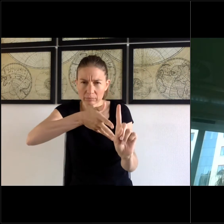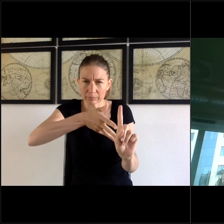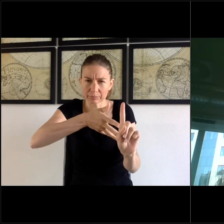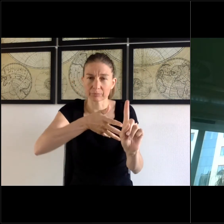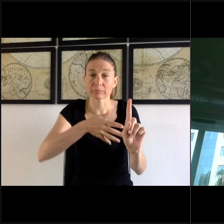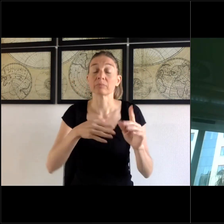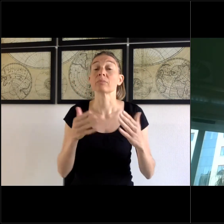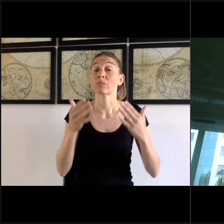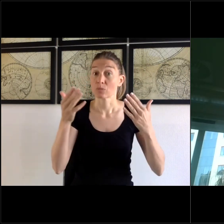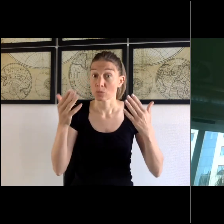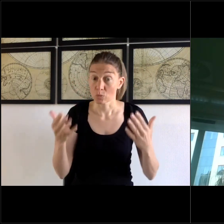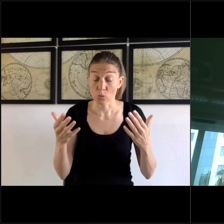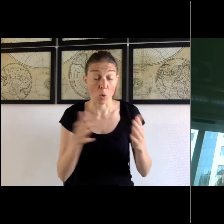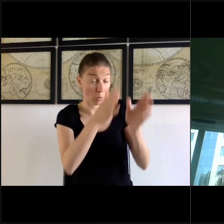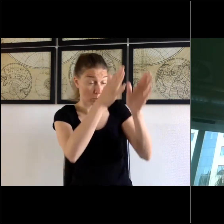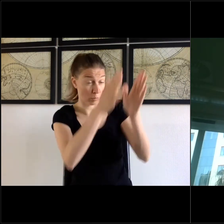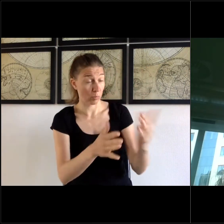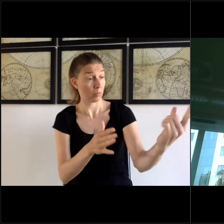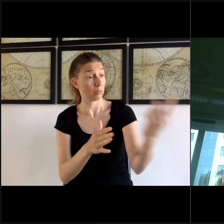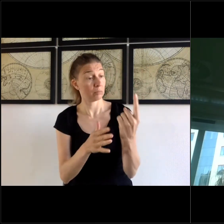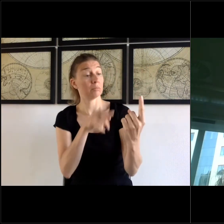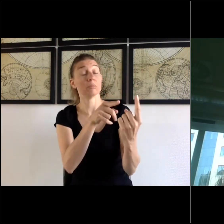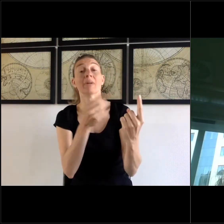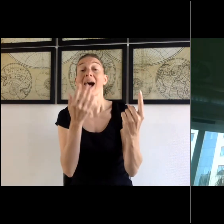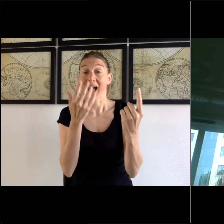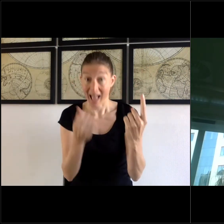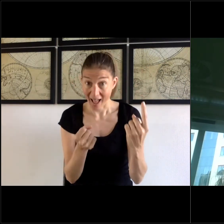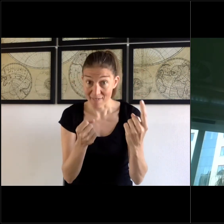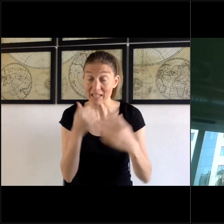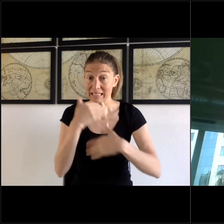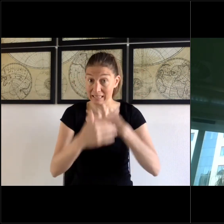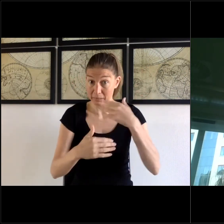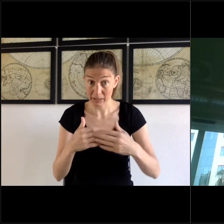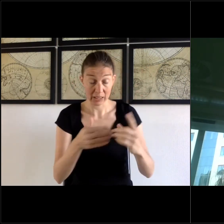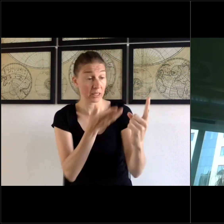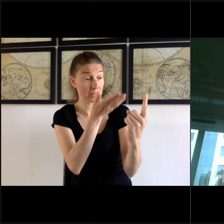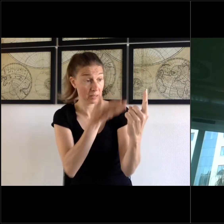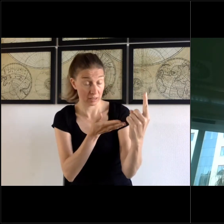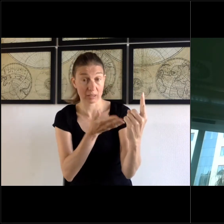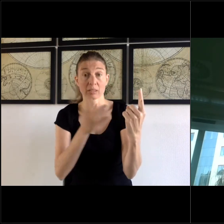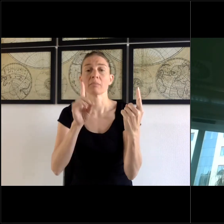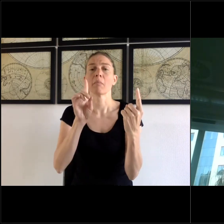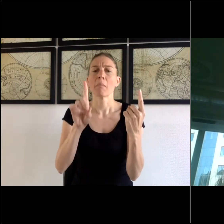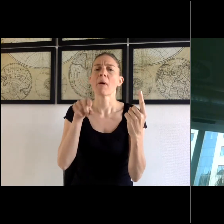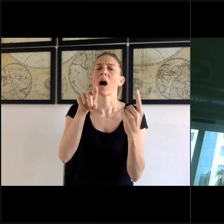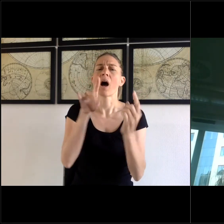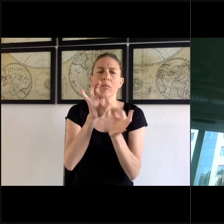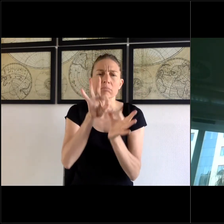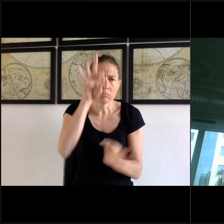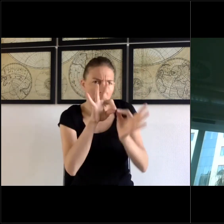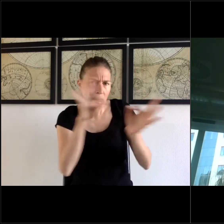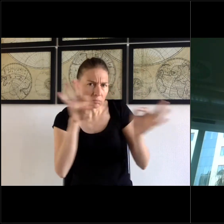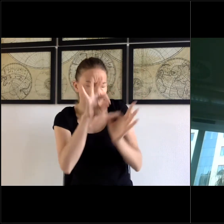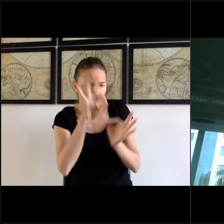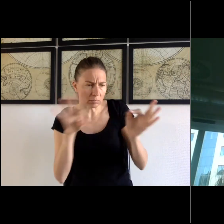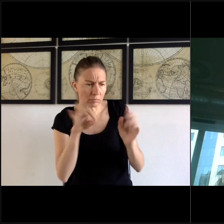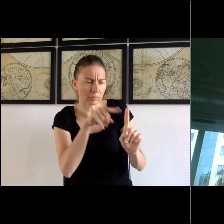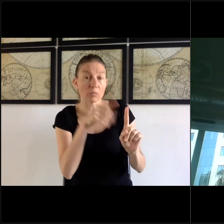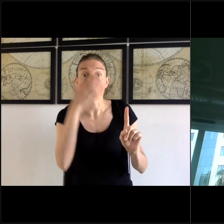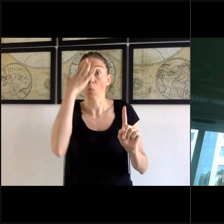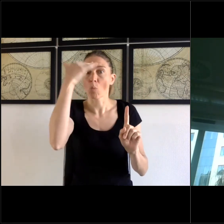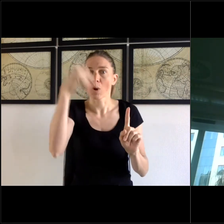as having a disability, and crucially, to be made eligible to receive support that comes with this